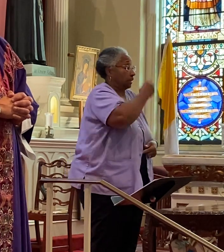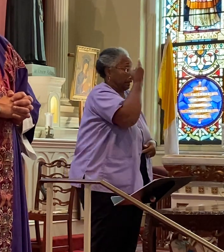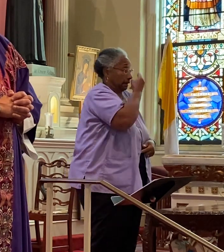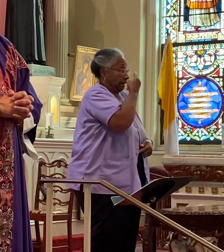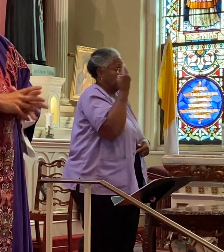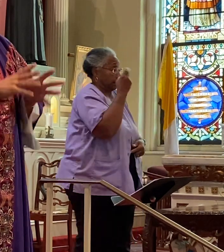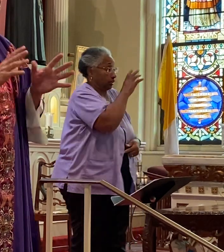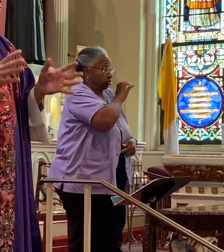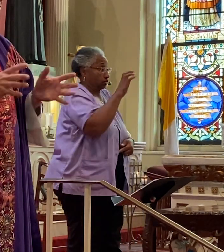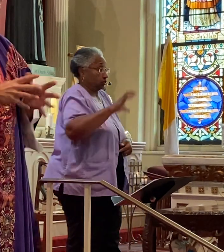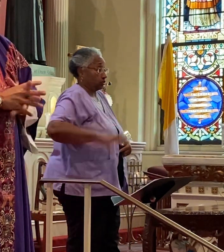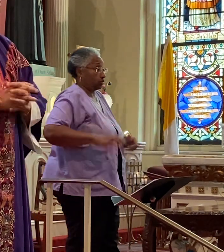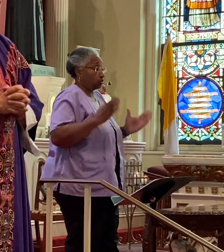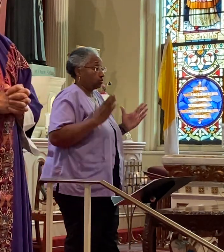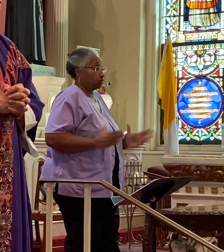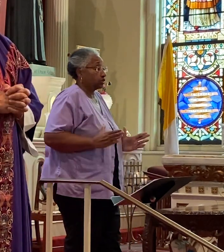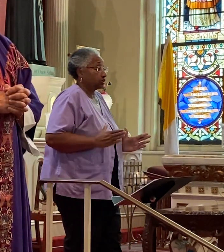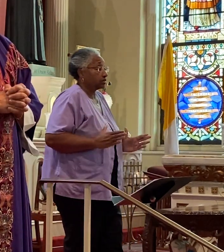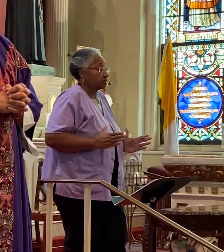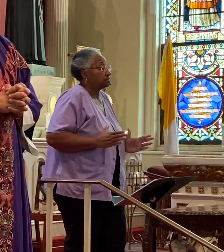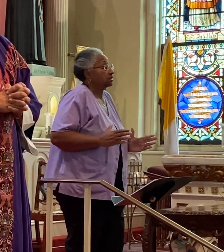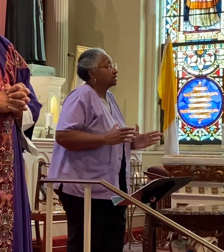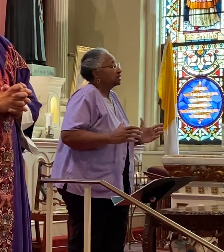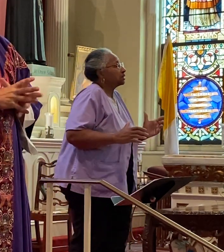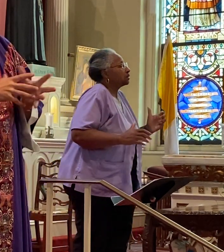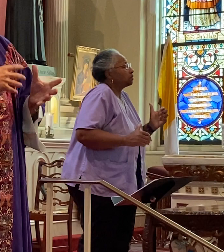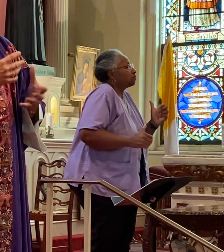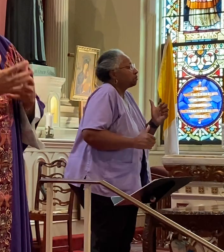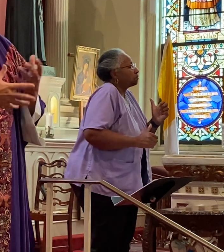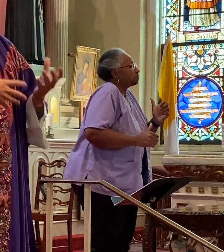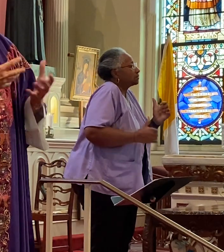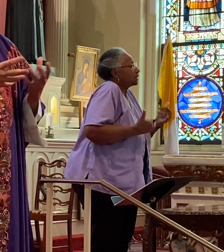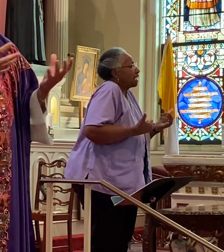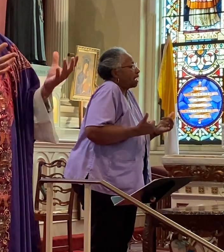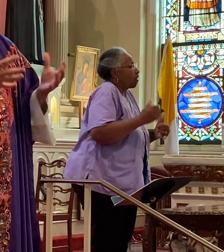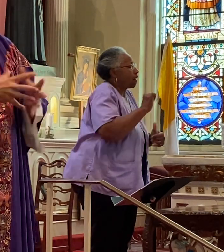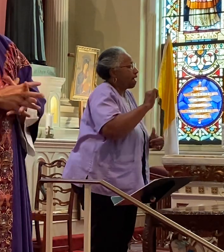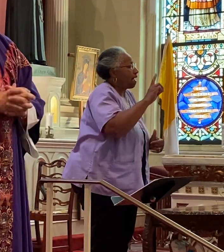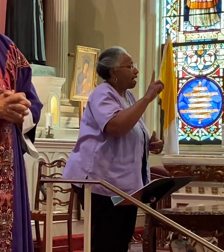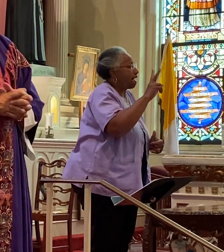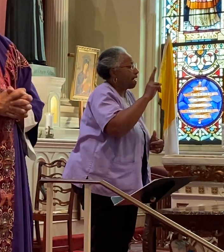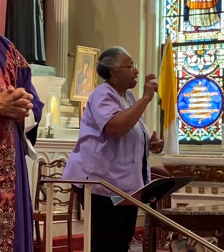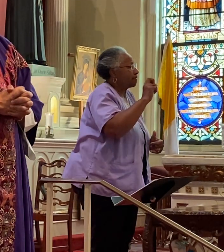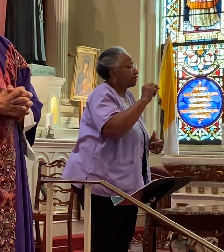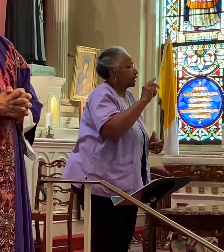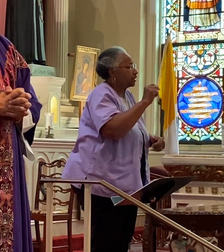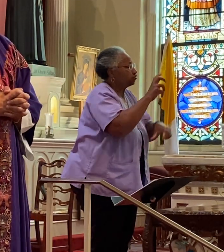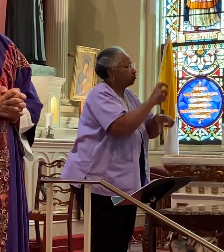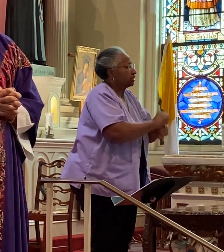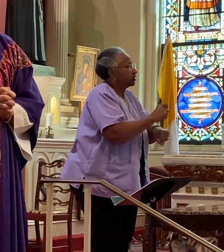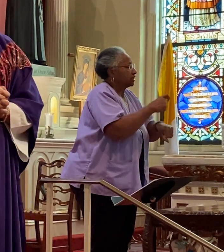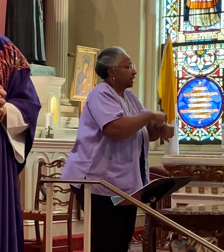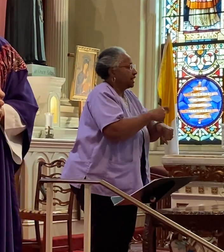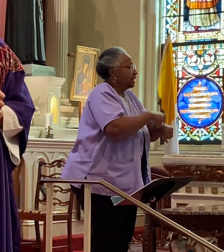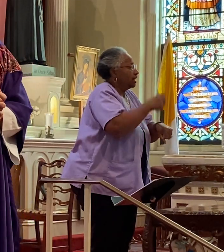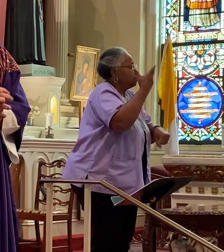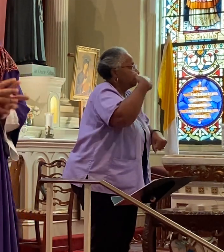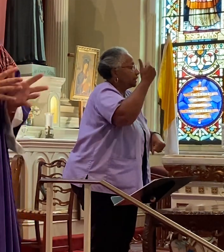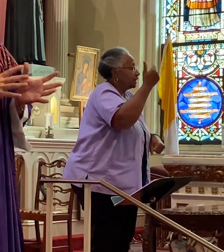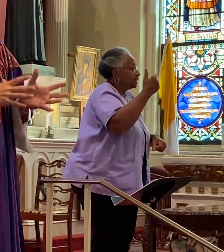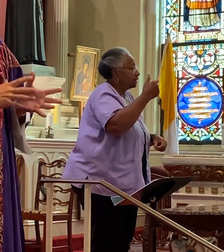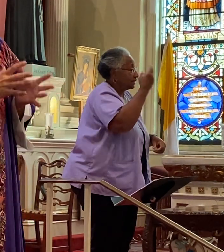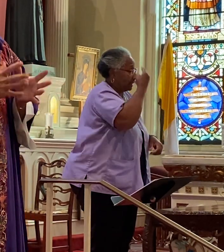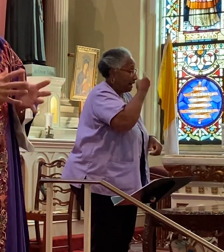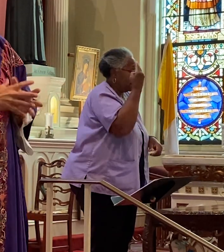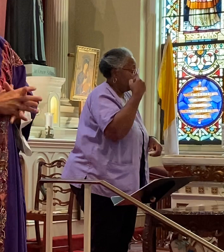most traditional of the liturgical seasons, because as Catholics we've learned to endure the disciplines of Lent. We